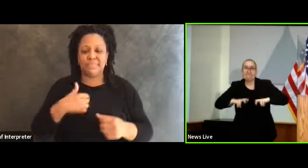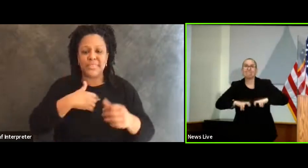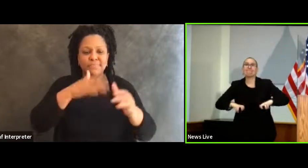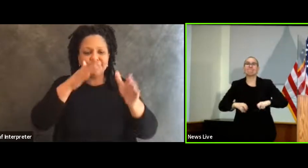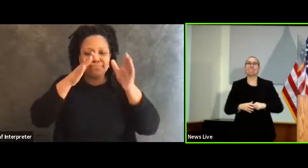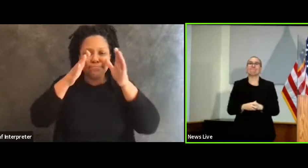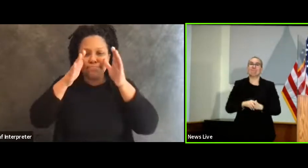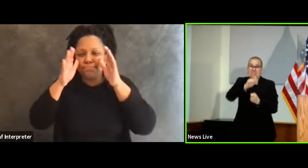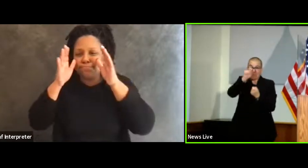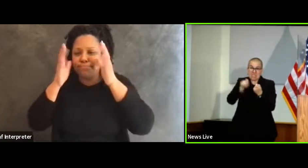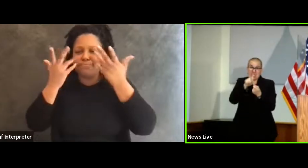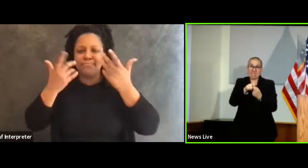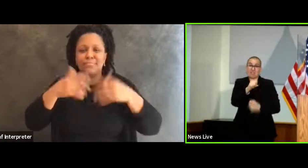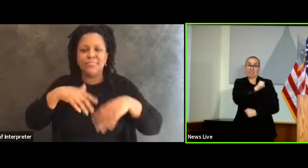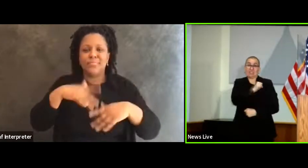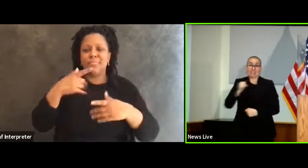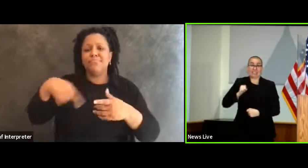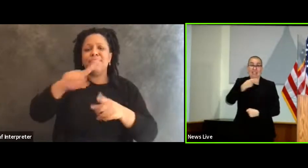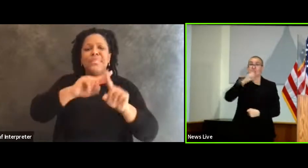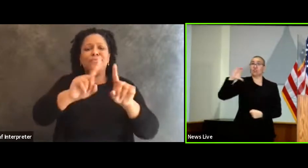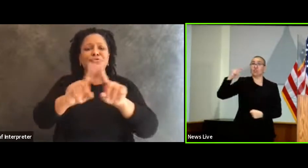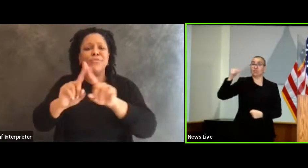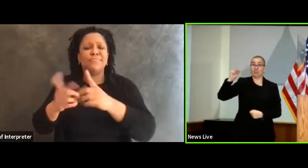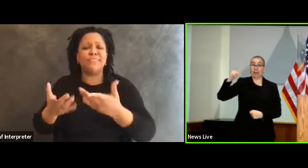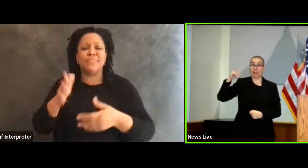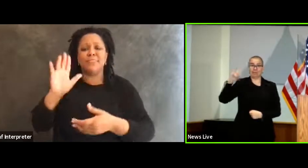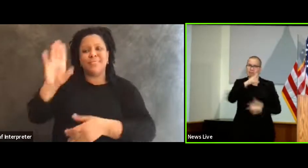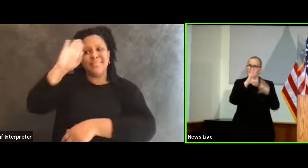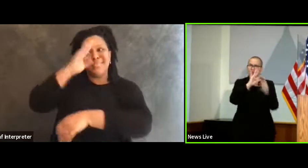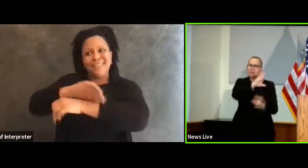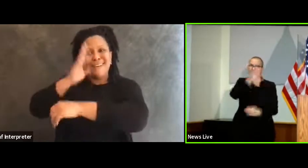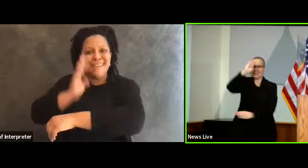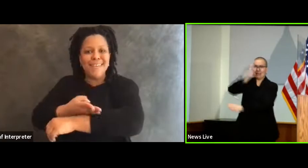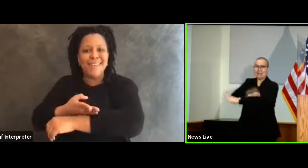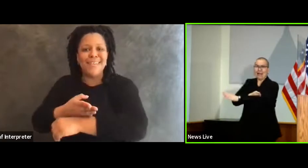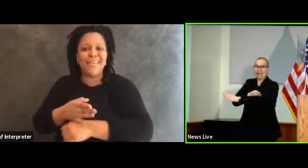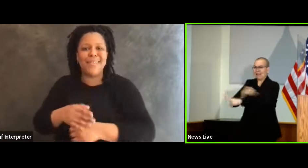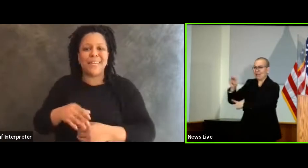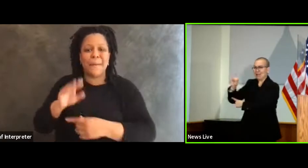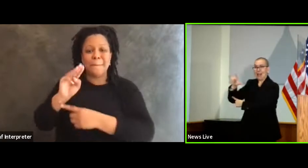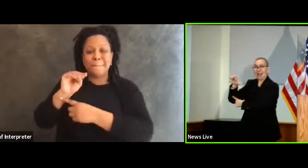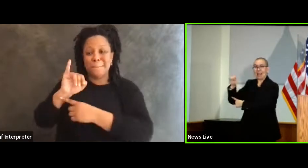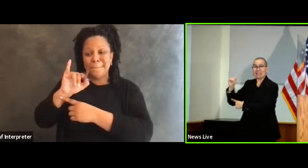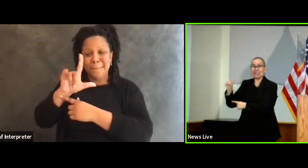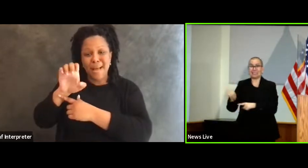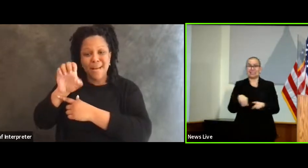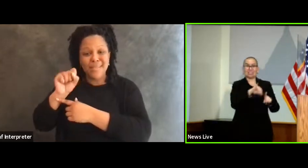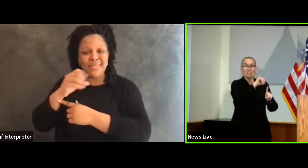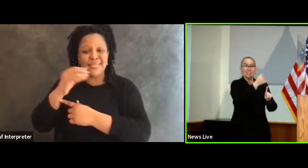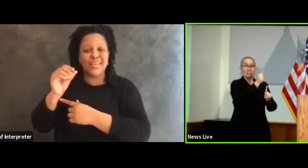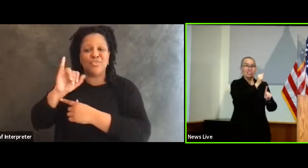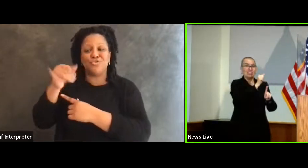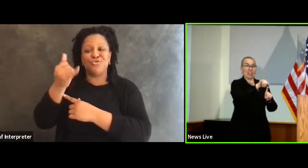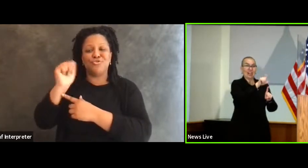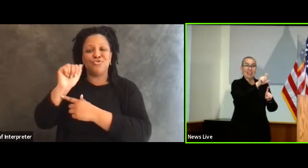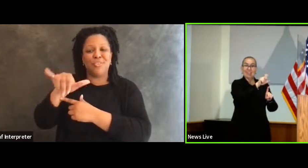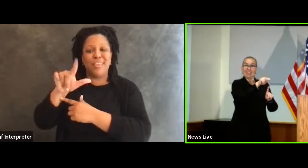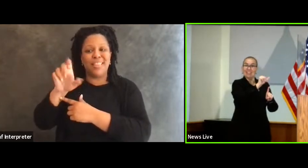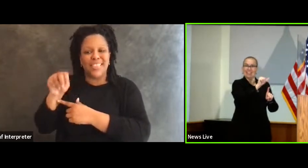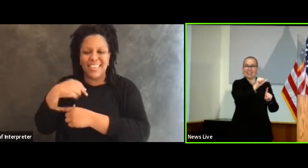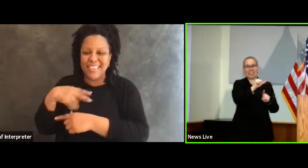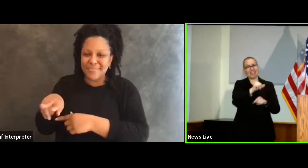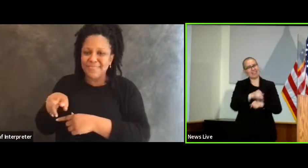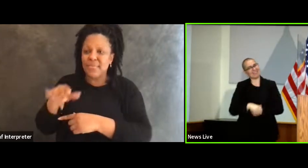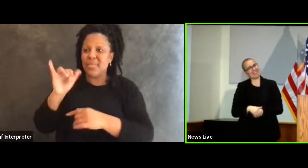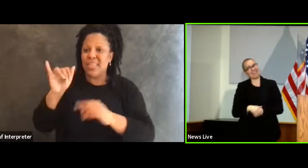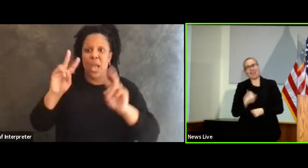talking about Miles and Jalen. I remember once, and I believe it was a Dalai Lama quote, said, imagine how different the world would be if you saw every